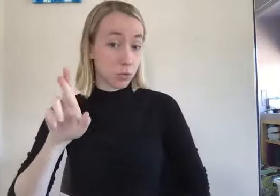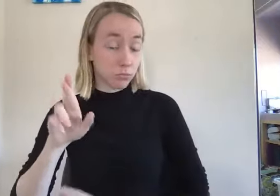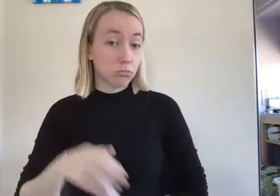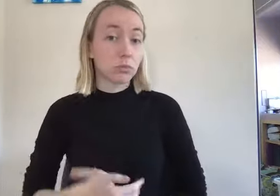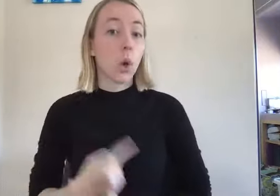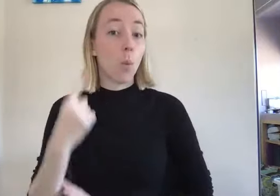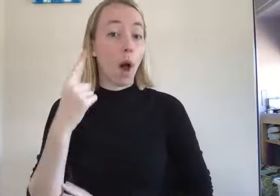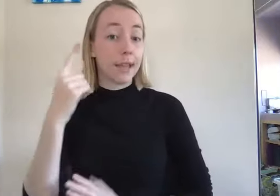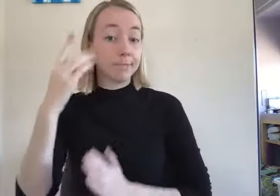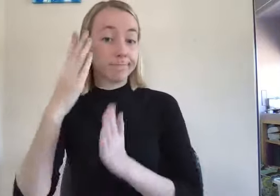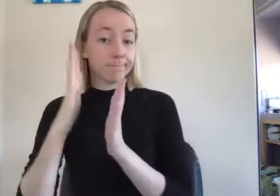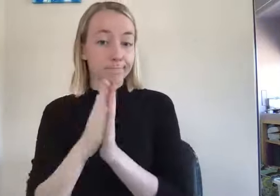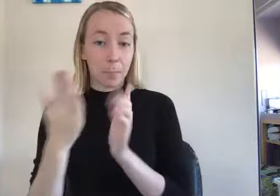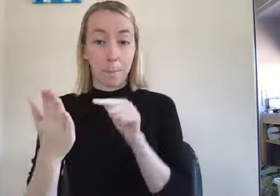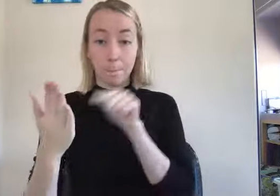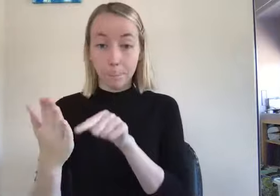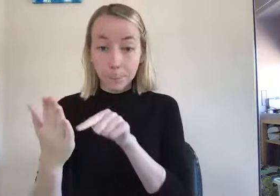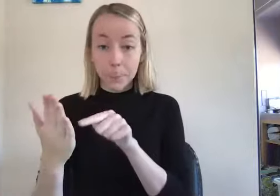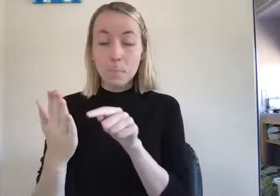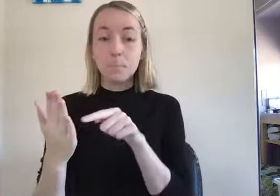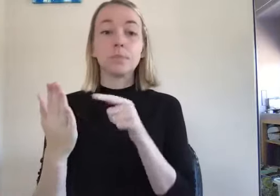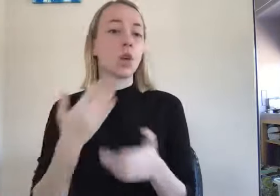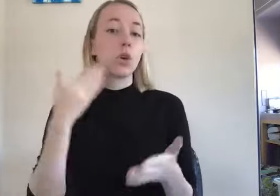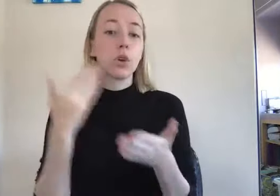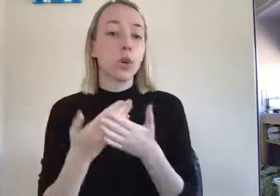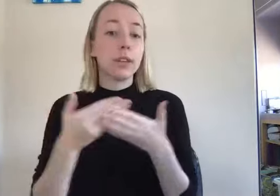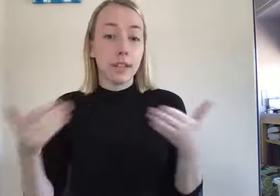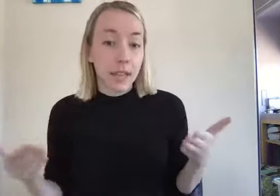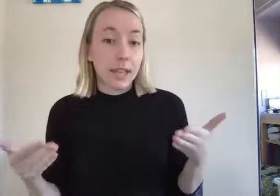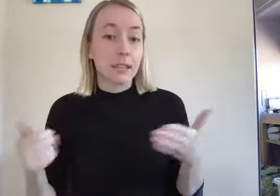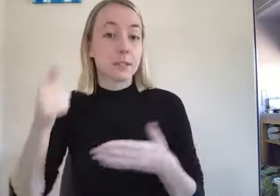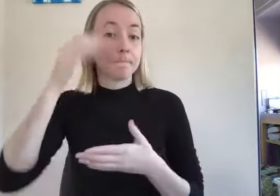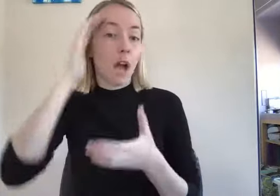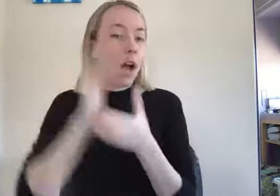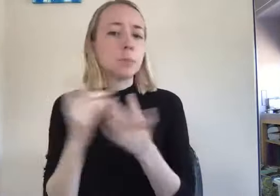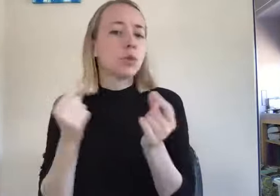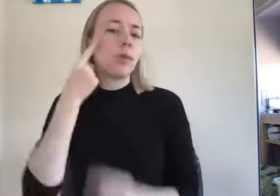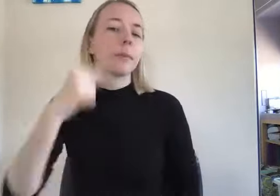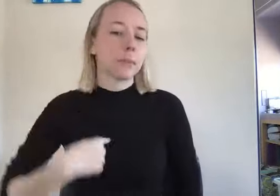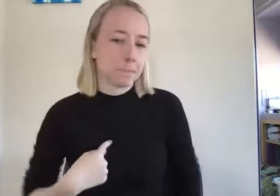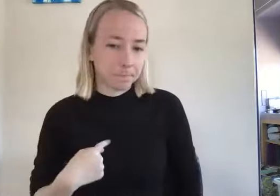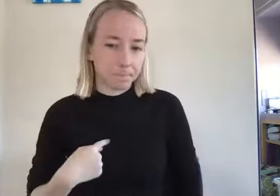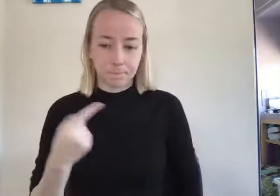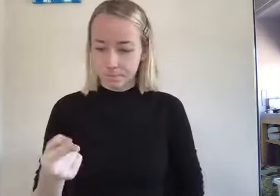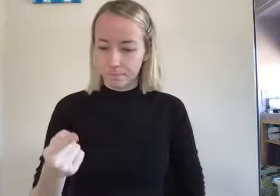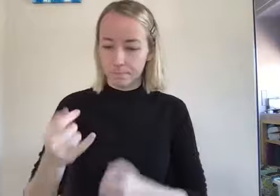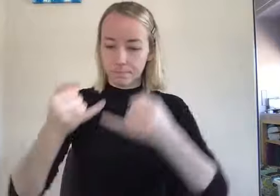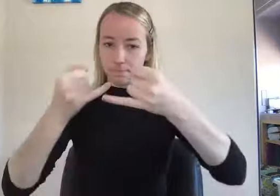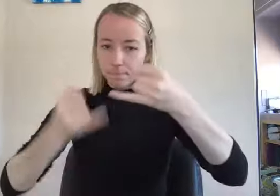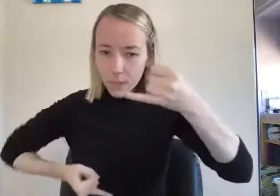says, one side of the book is the good things that her husband had done for her. Yeah. And there was a